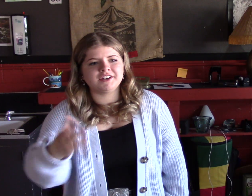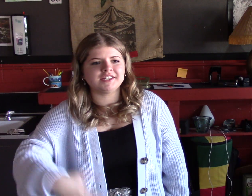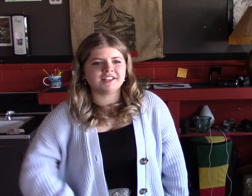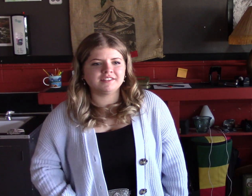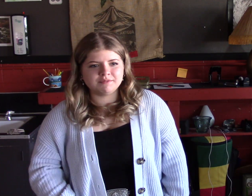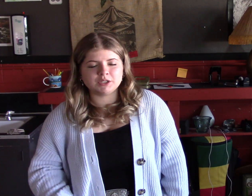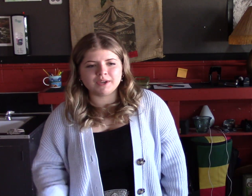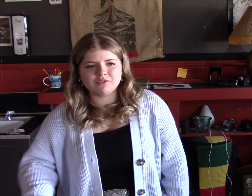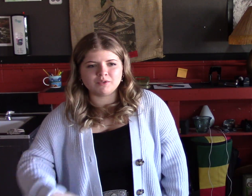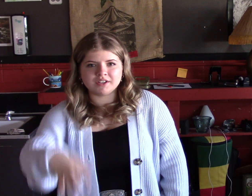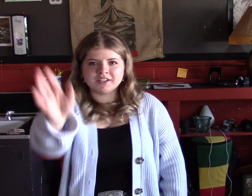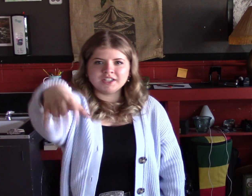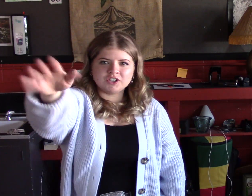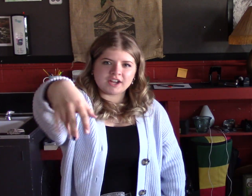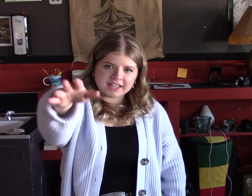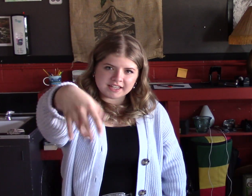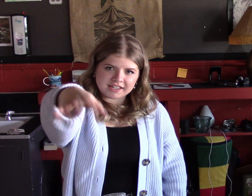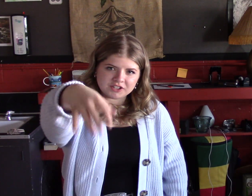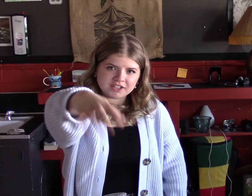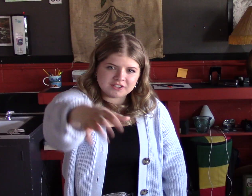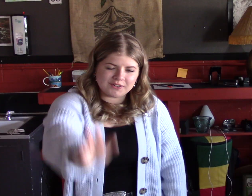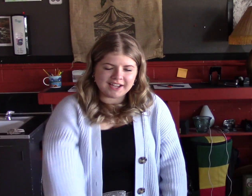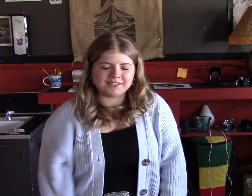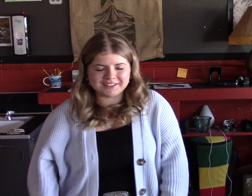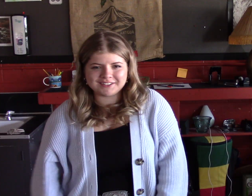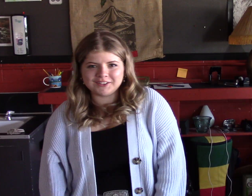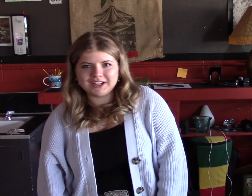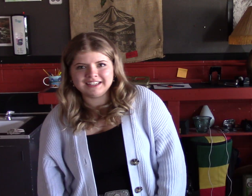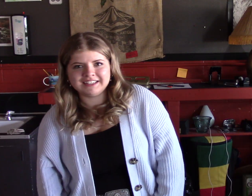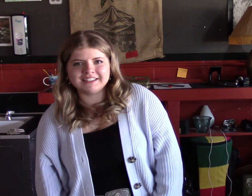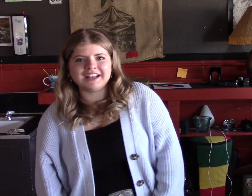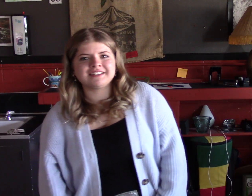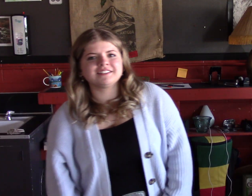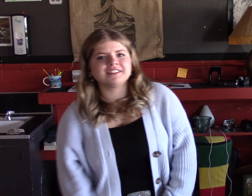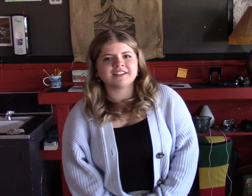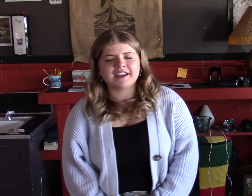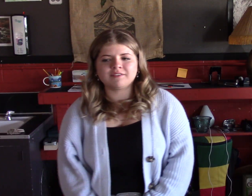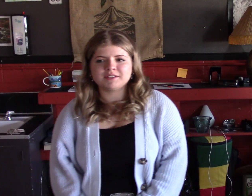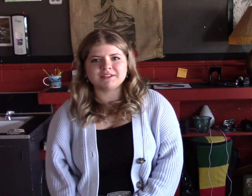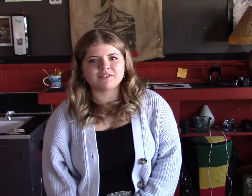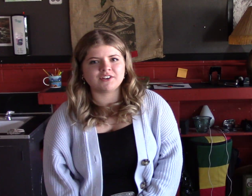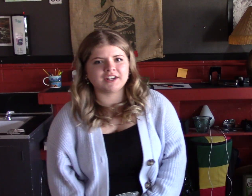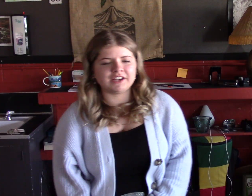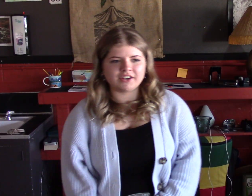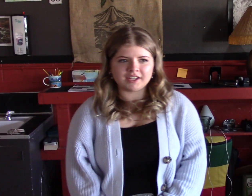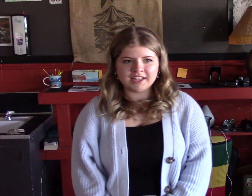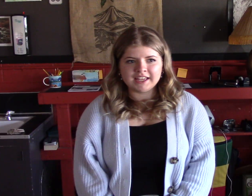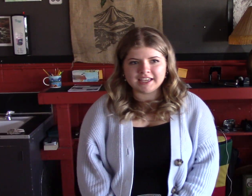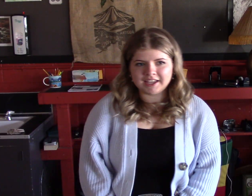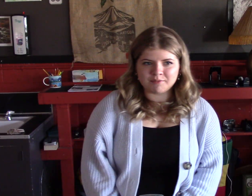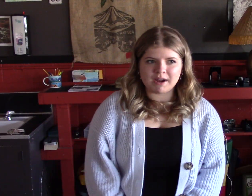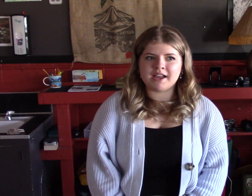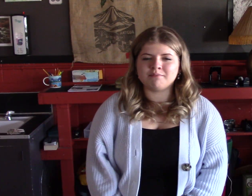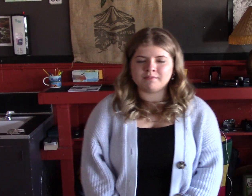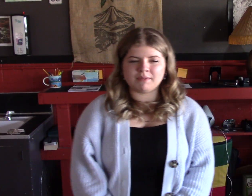said, the wave one, trying to get attention. So I use this a lot in classes because I have some deaf and hard of hearing in my